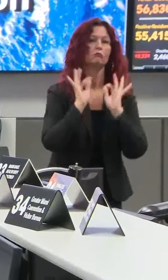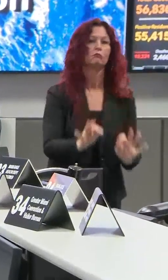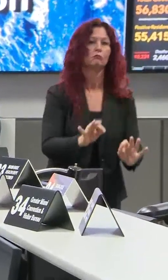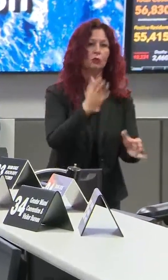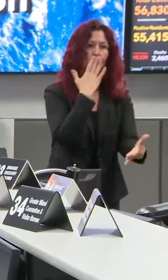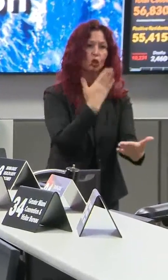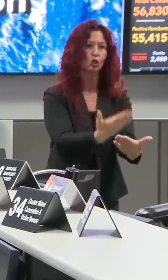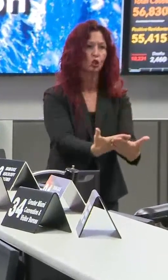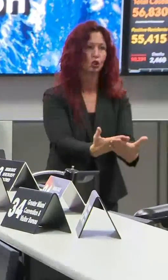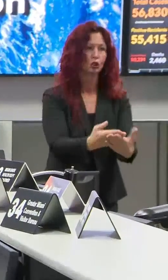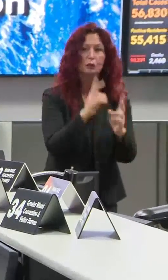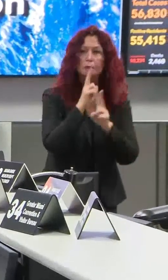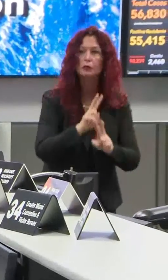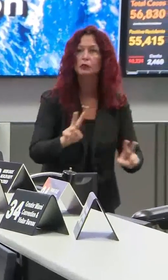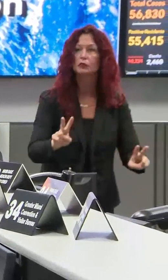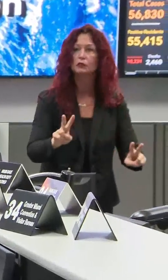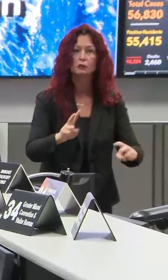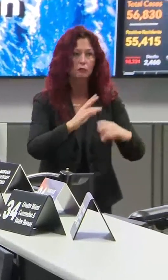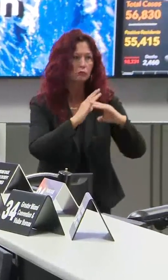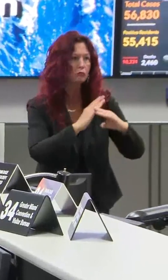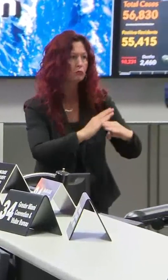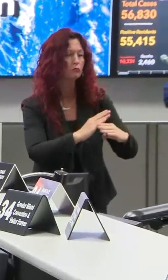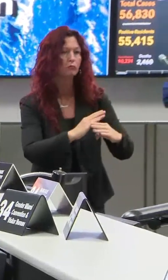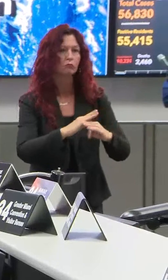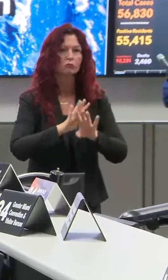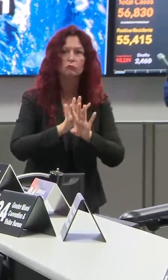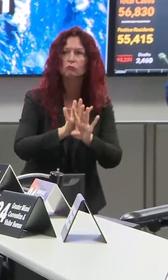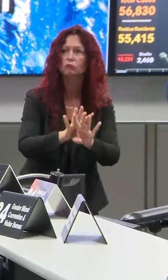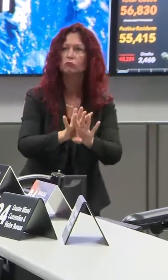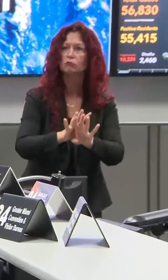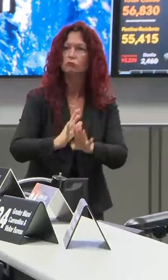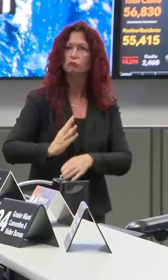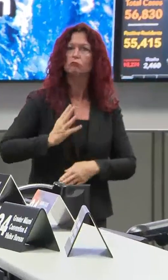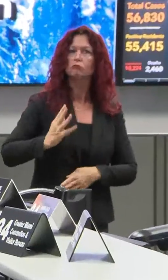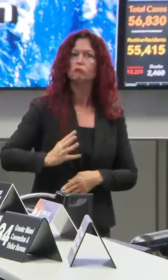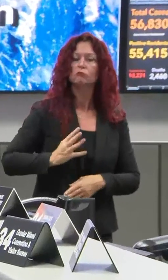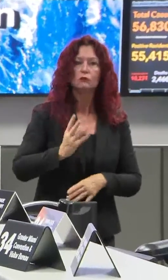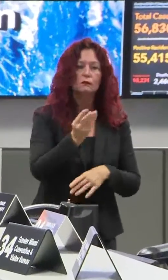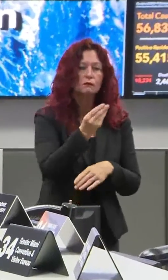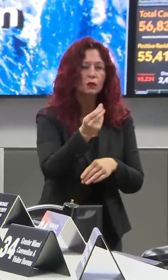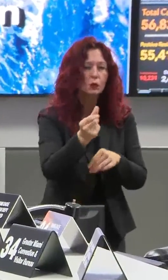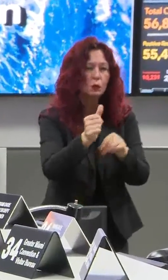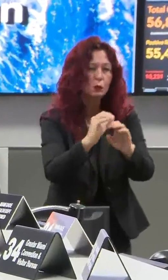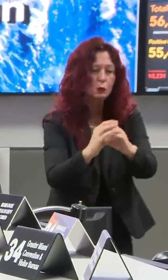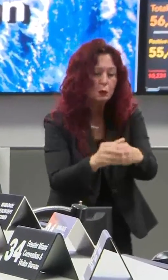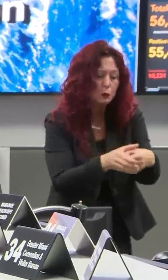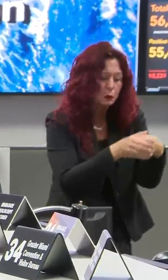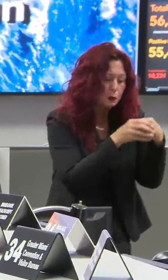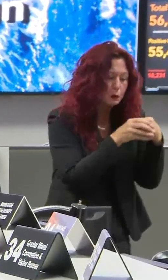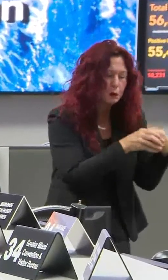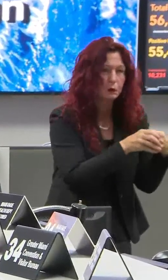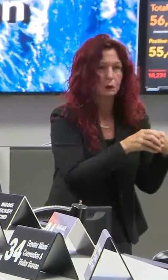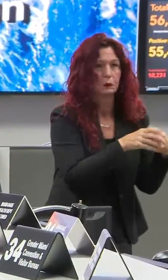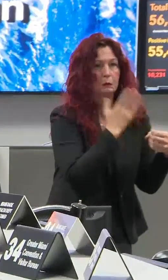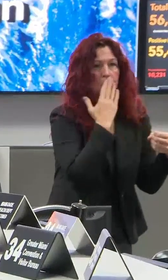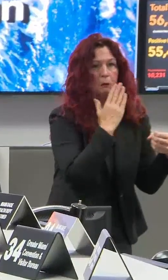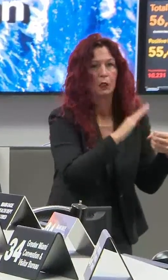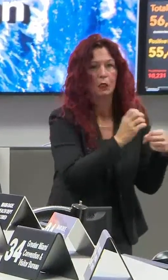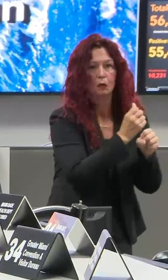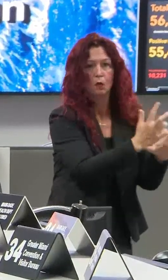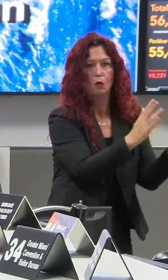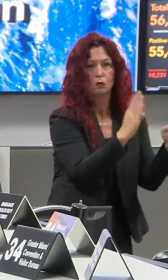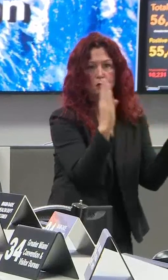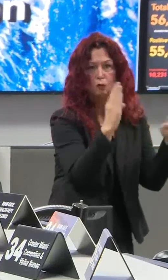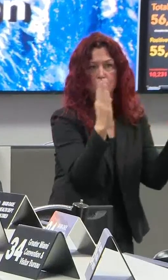police was there to protect the protesters, to protect their lives, and their right to protest, and the right